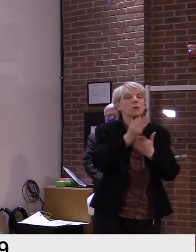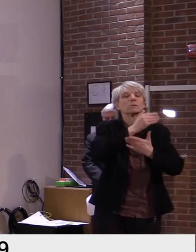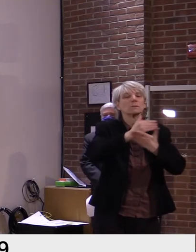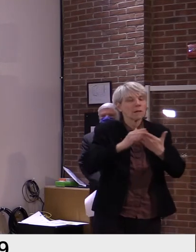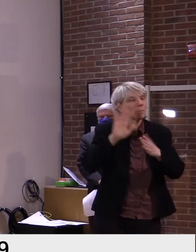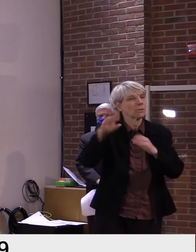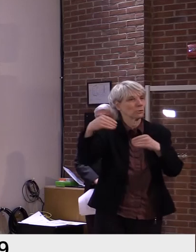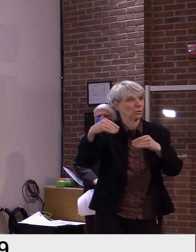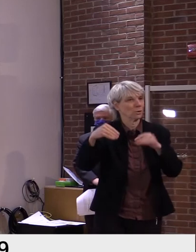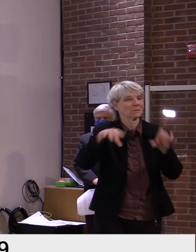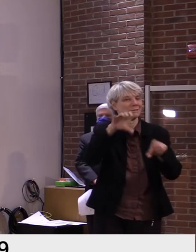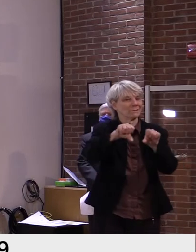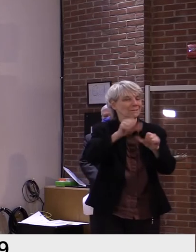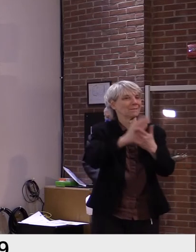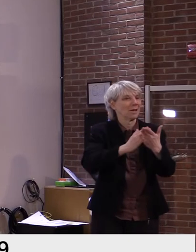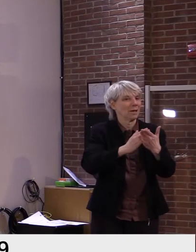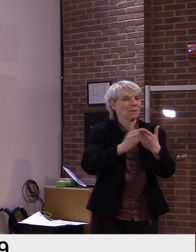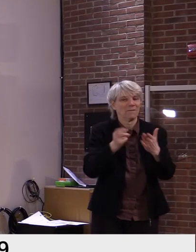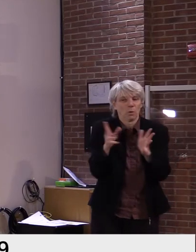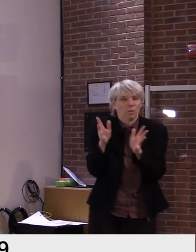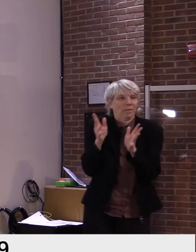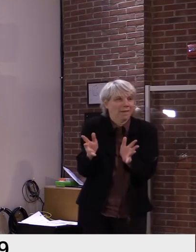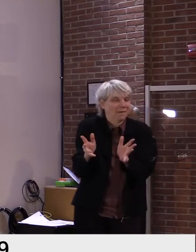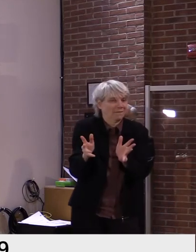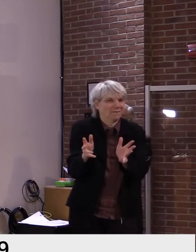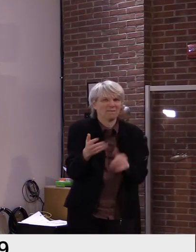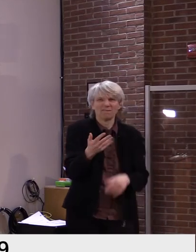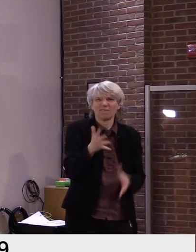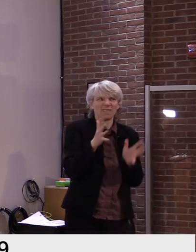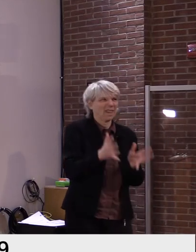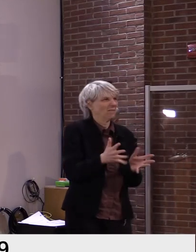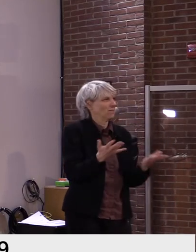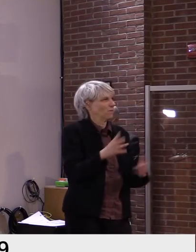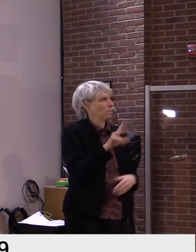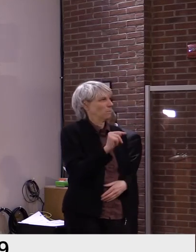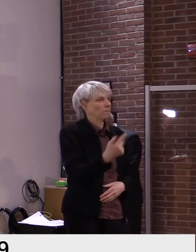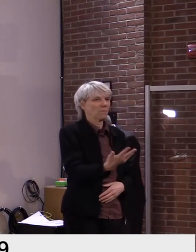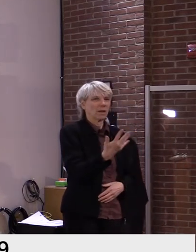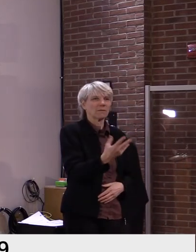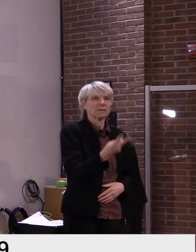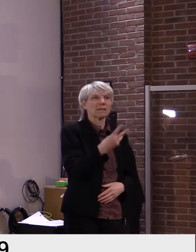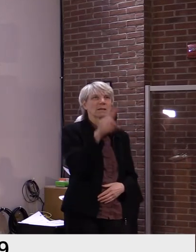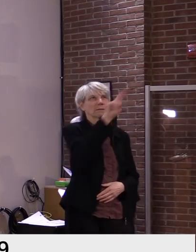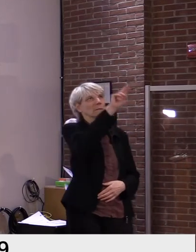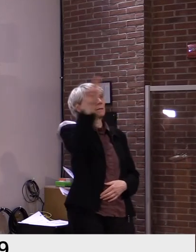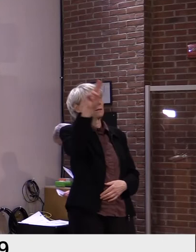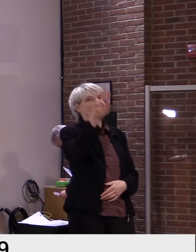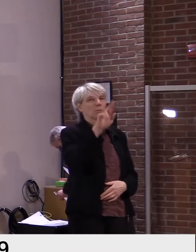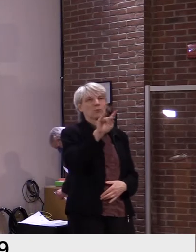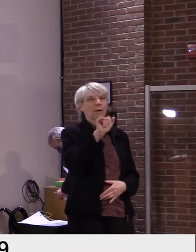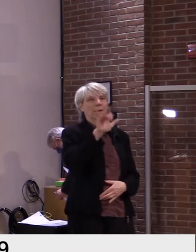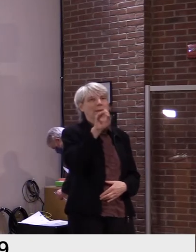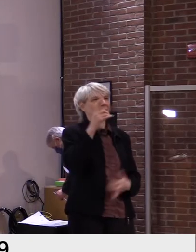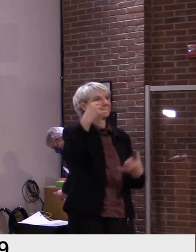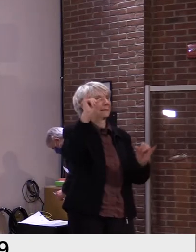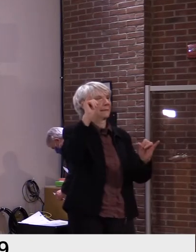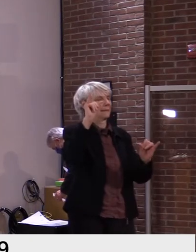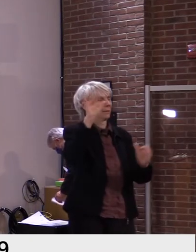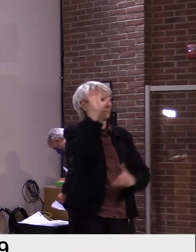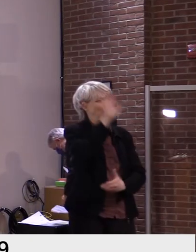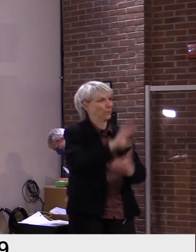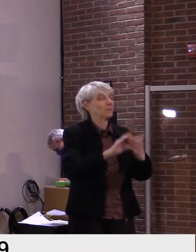all of them. So there are just a few, maybe 5 or 6 in Vermont that are still Rite Aid. So just to add to the